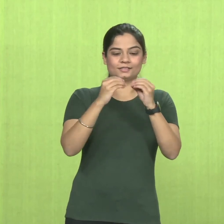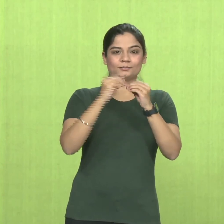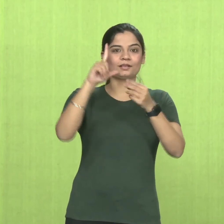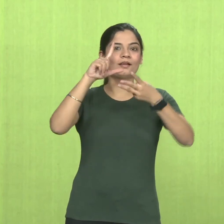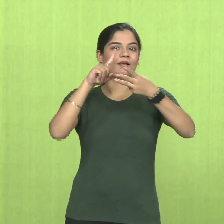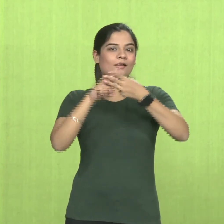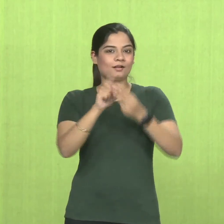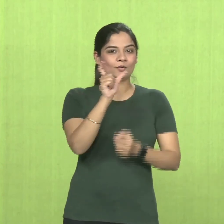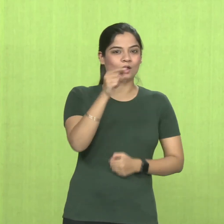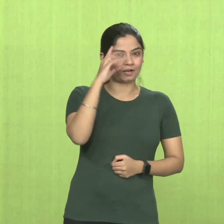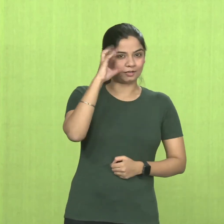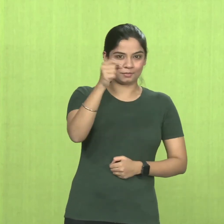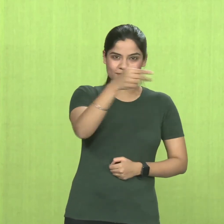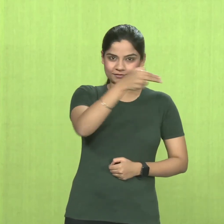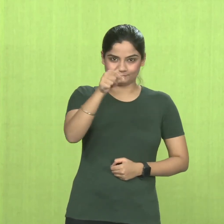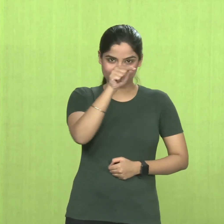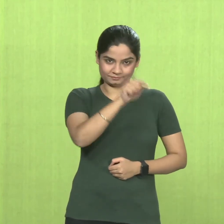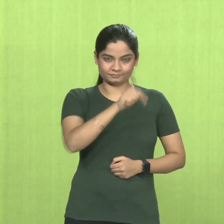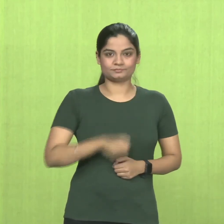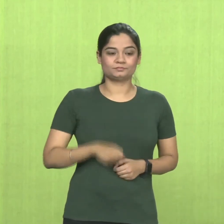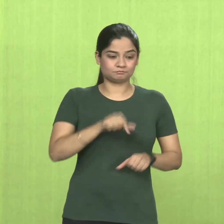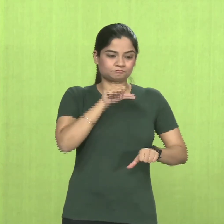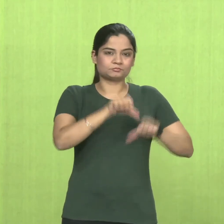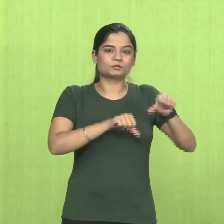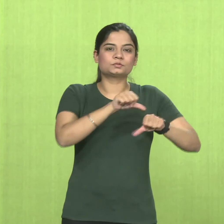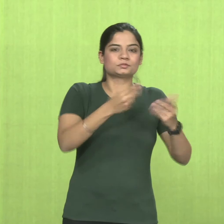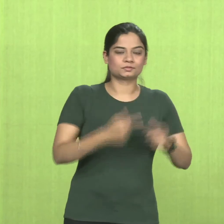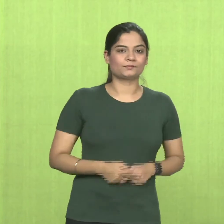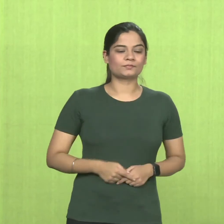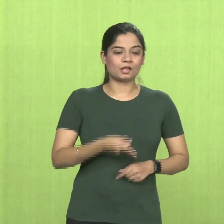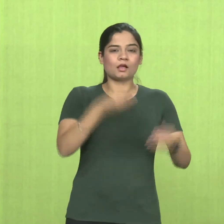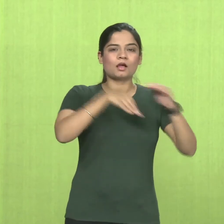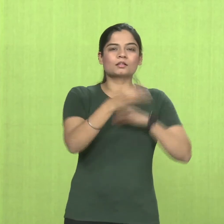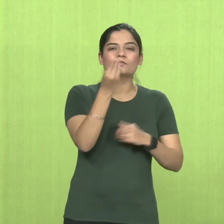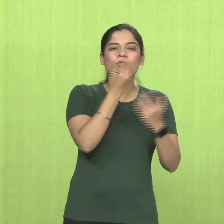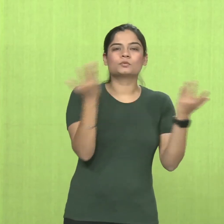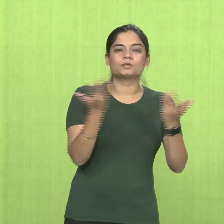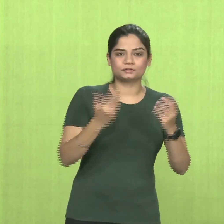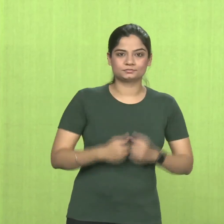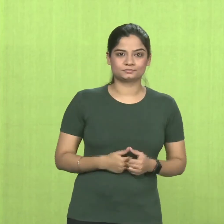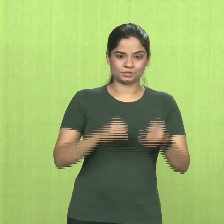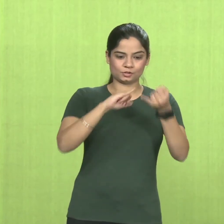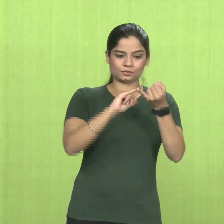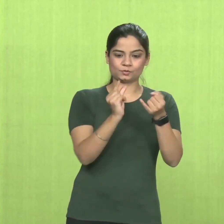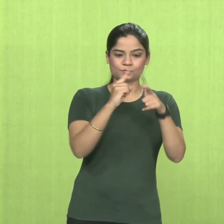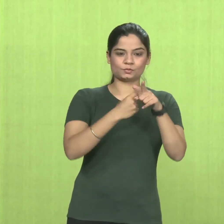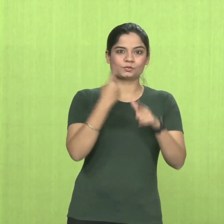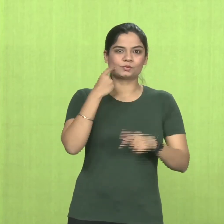the semi-perishable foods that take some time in going bad. The foods that we will be discussing is